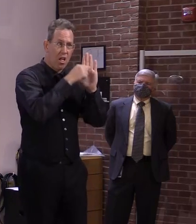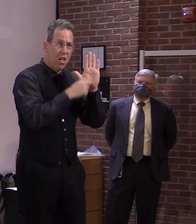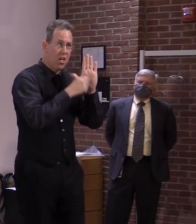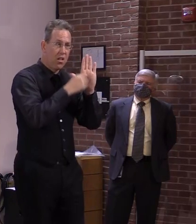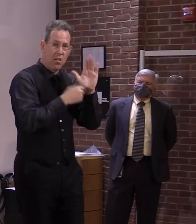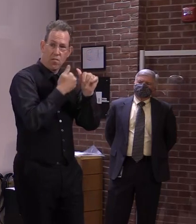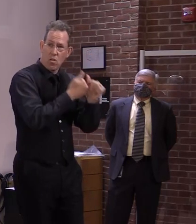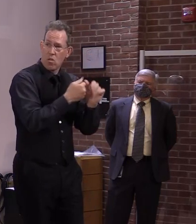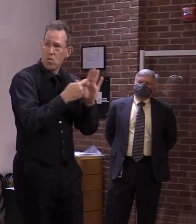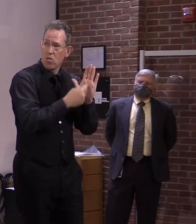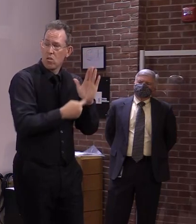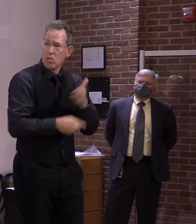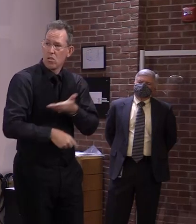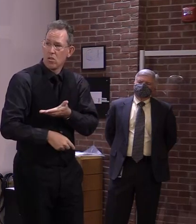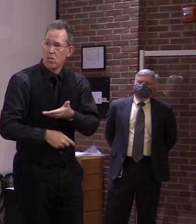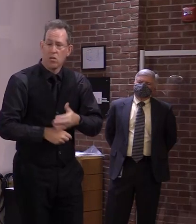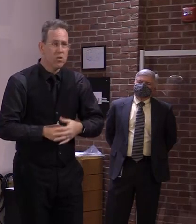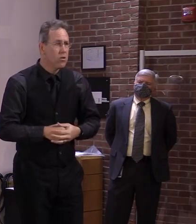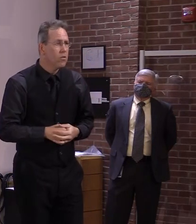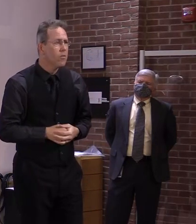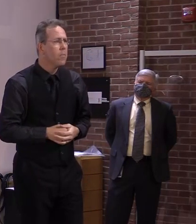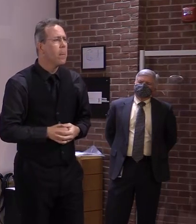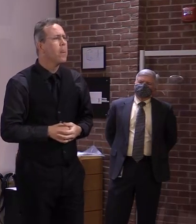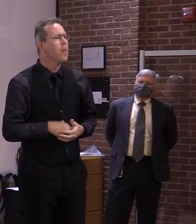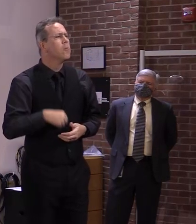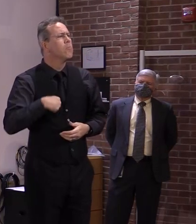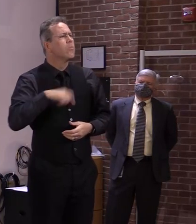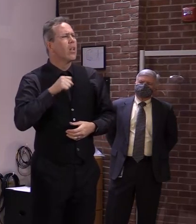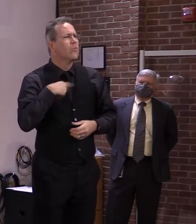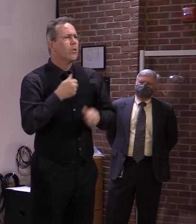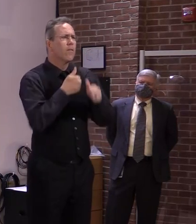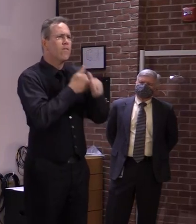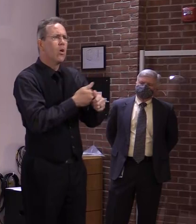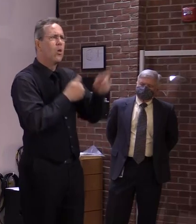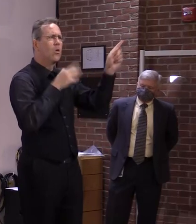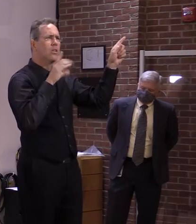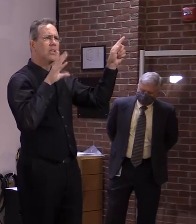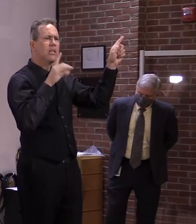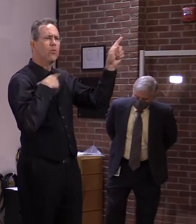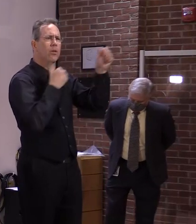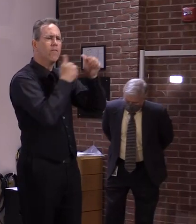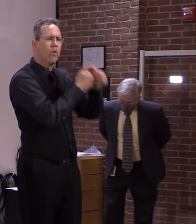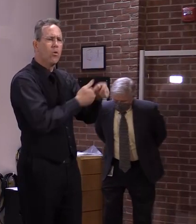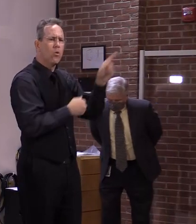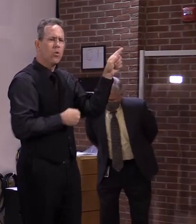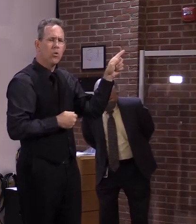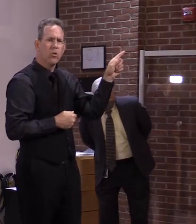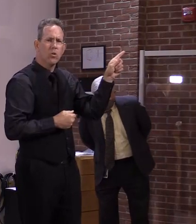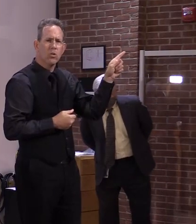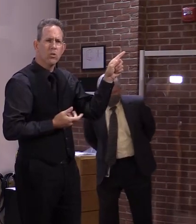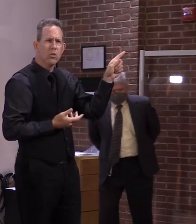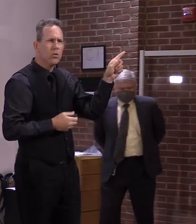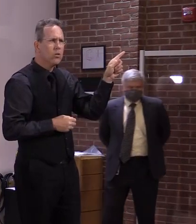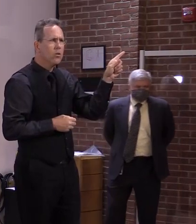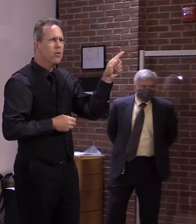distancing. Yeah, we are adopting the CDC guidance, so that will prevail, the CDC